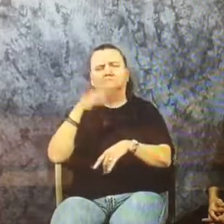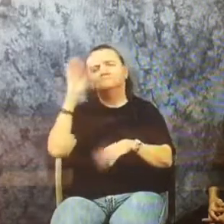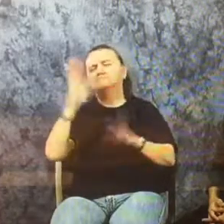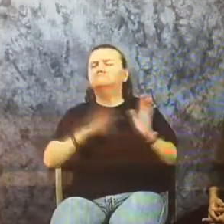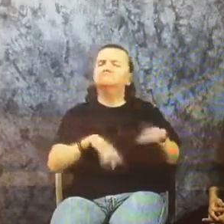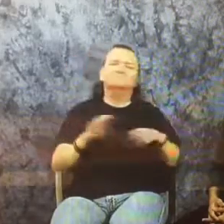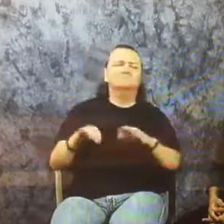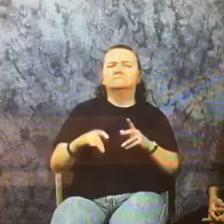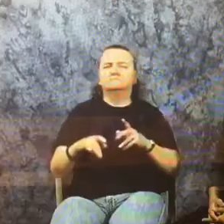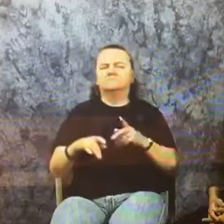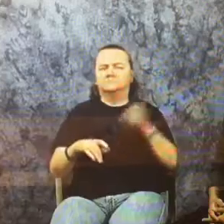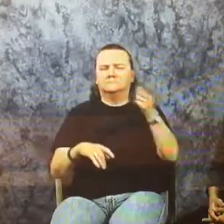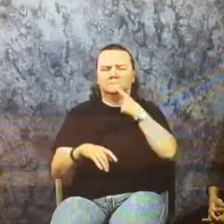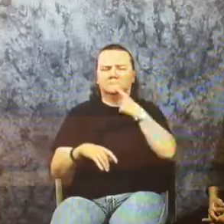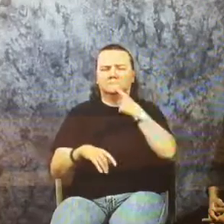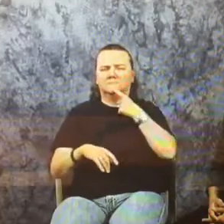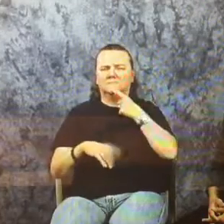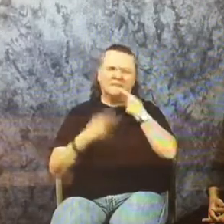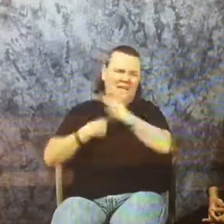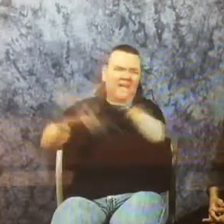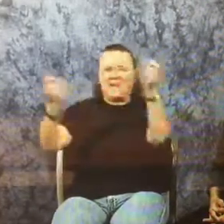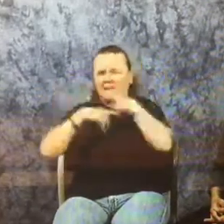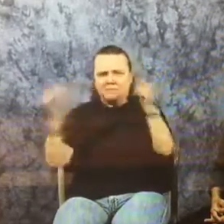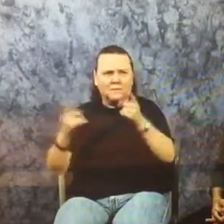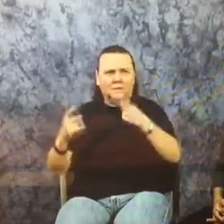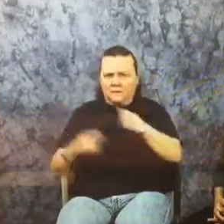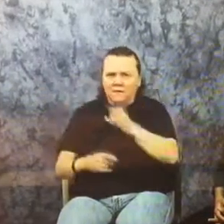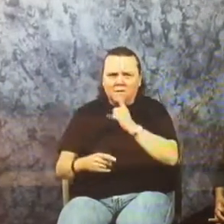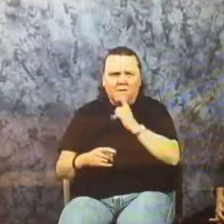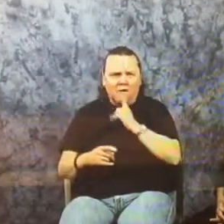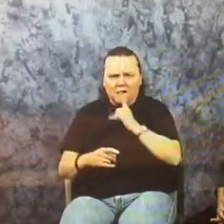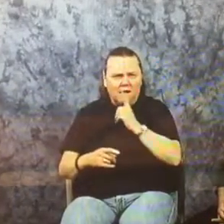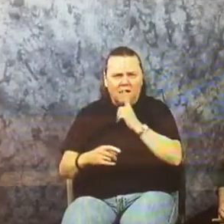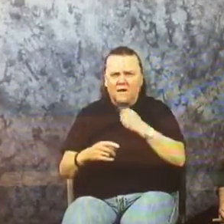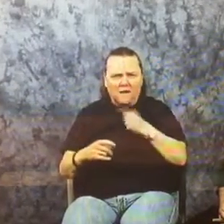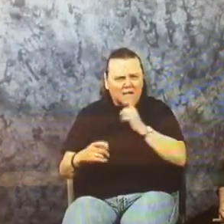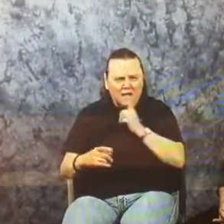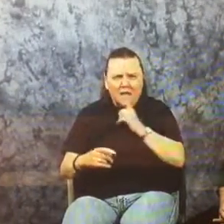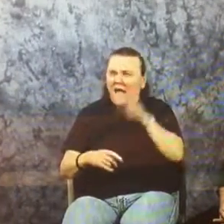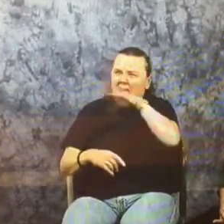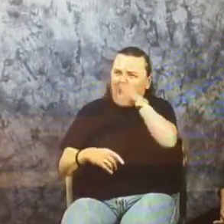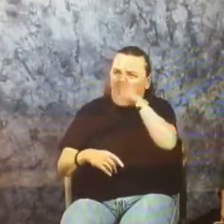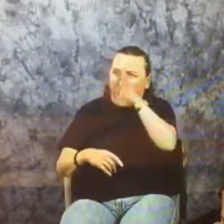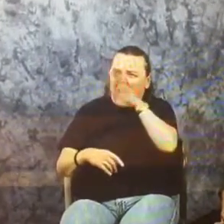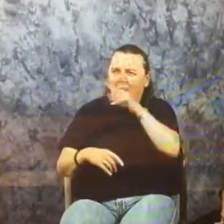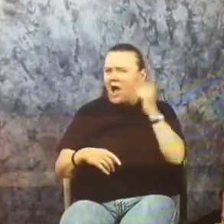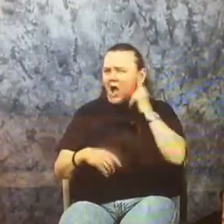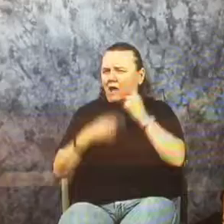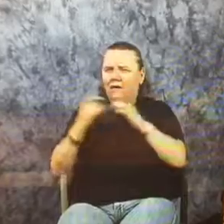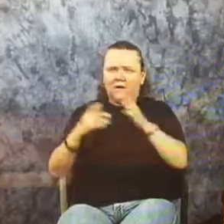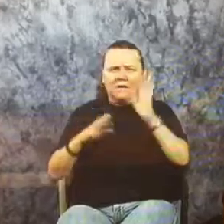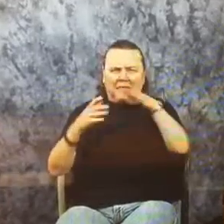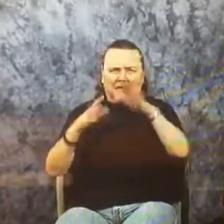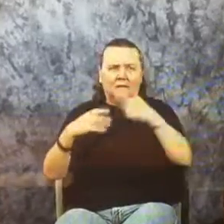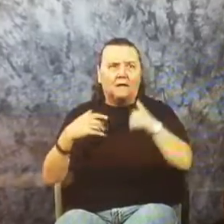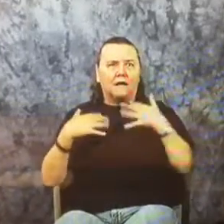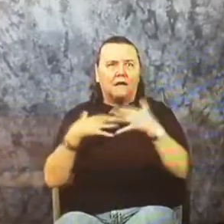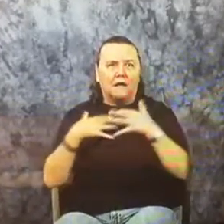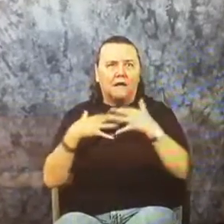at Gateway. I was doing my own thing, and then I heard announcements, and I was like, "What they say? There was an alarm."